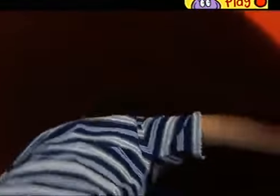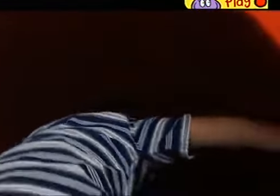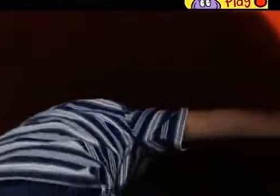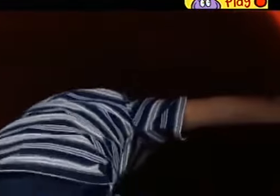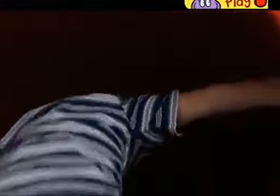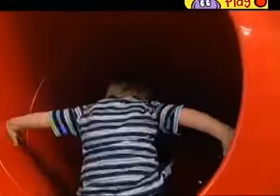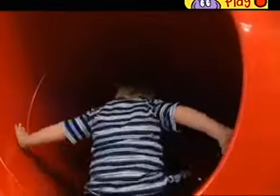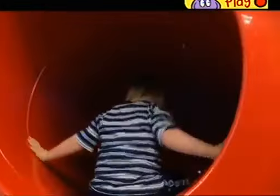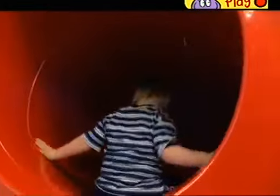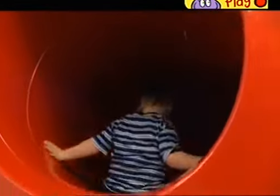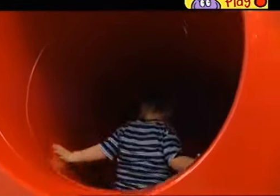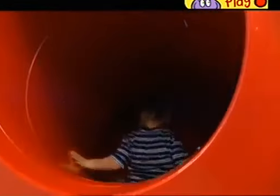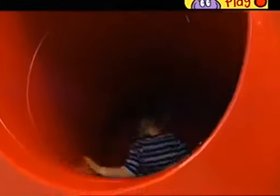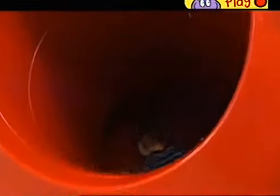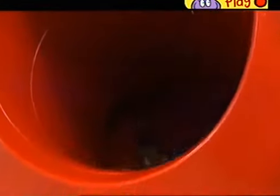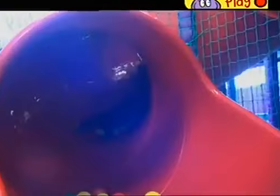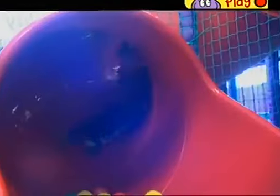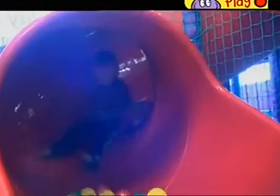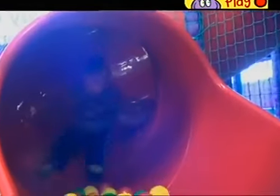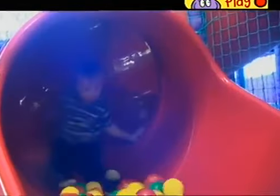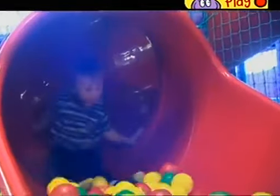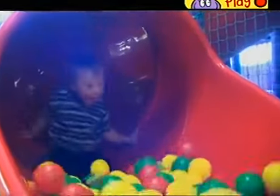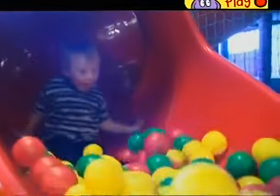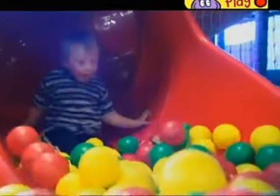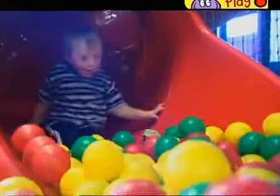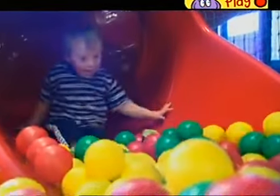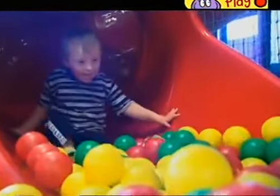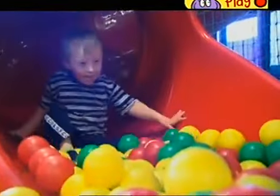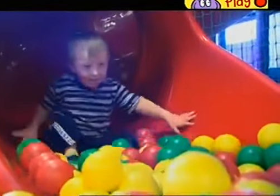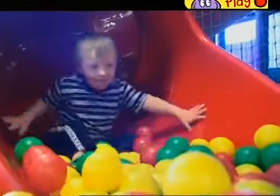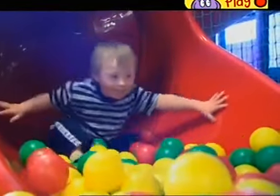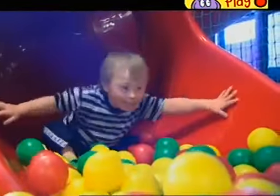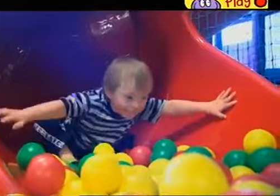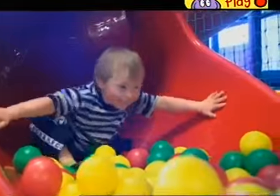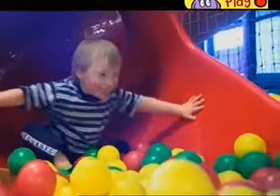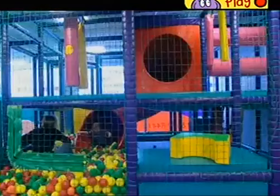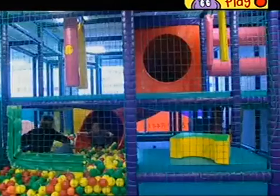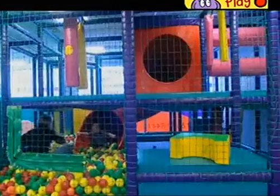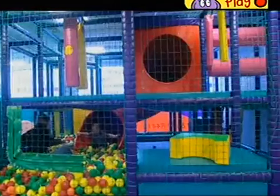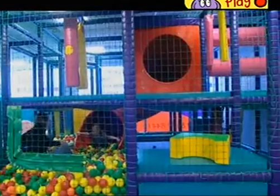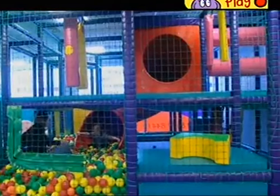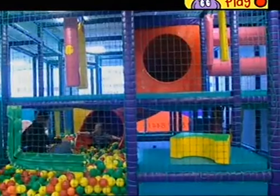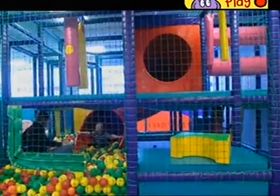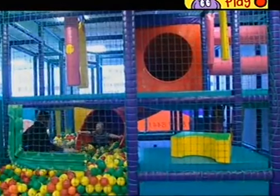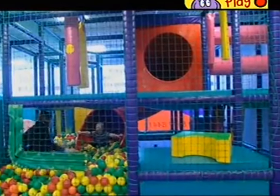And look, John is going down the slide. Whee-hey! John's landed in the ball pool.